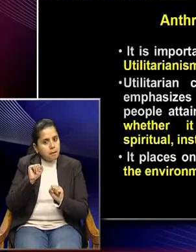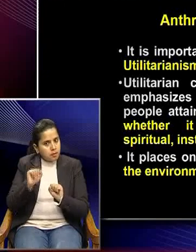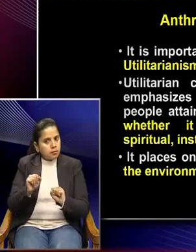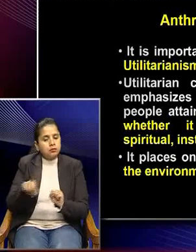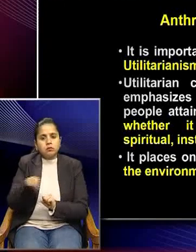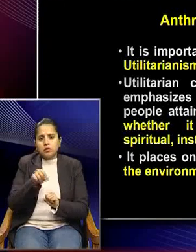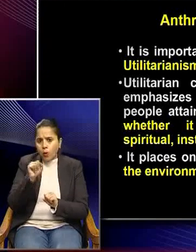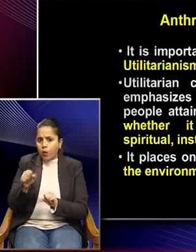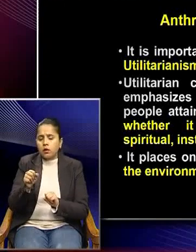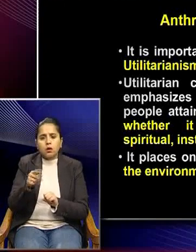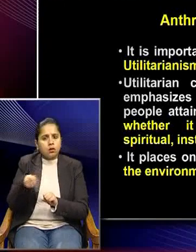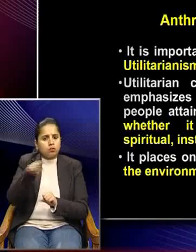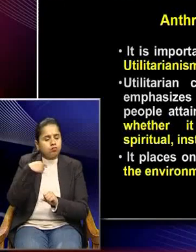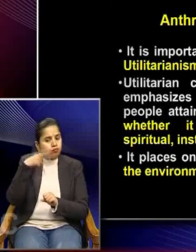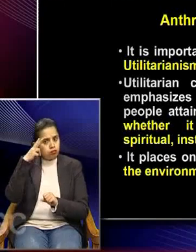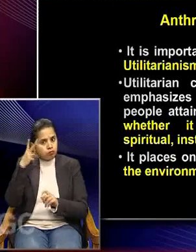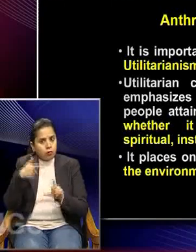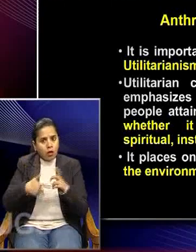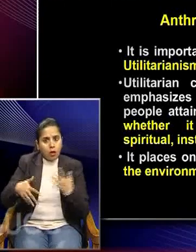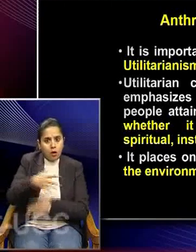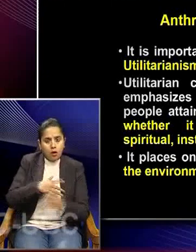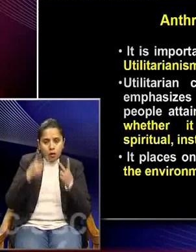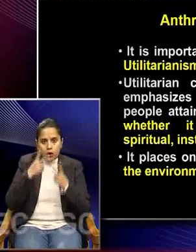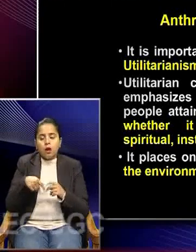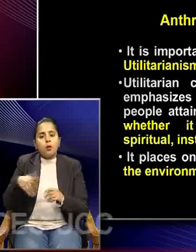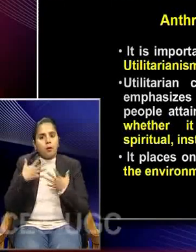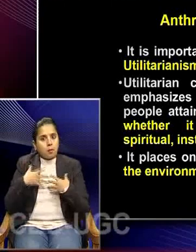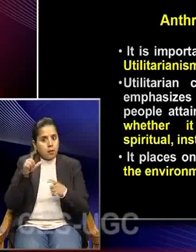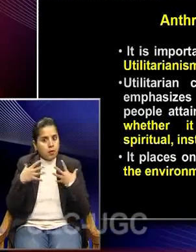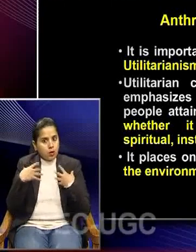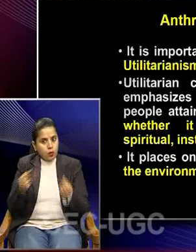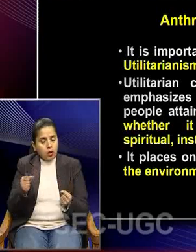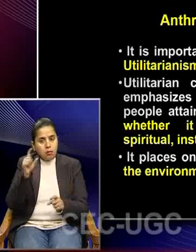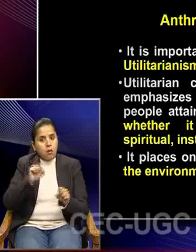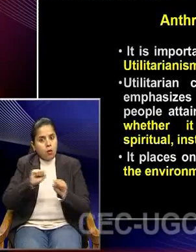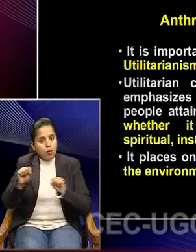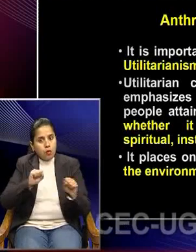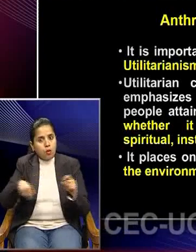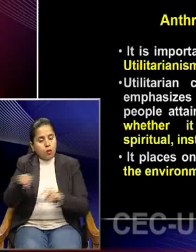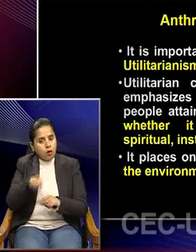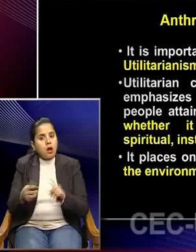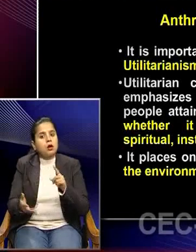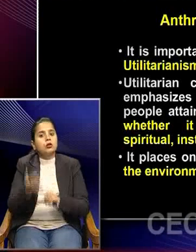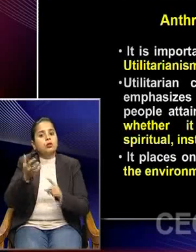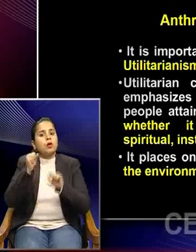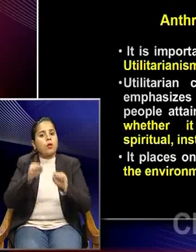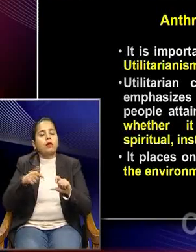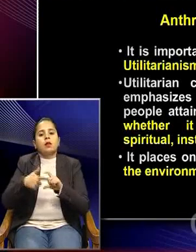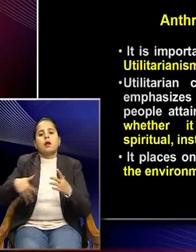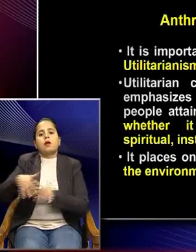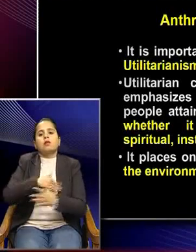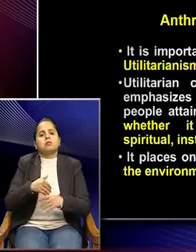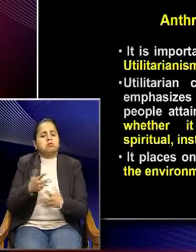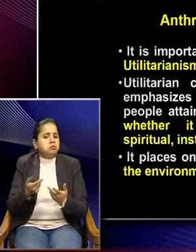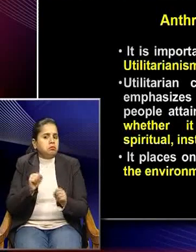Utilitarian concerning the environment emphasizes the well-being of people who attain from the environment, whether